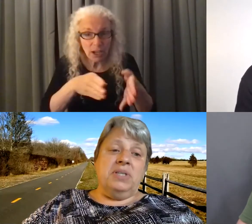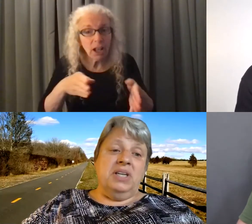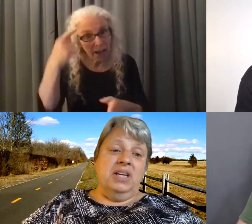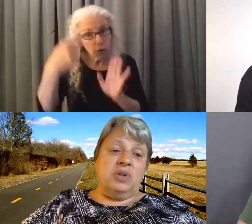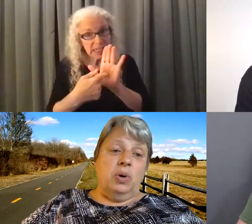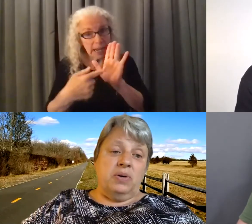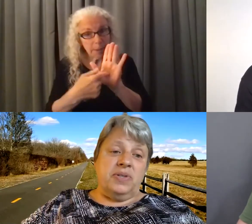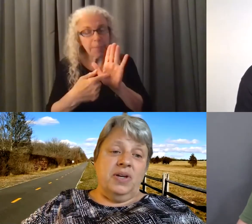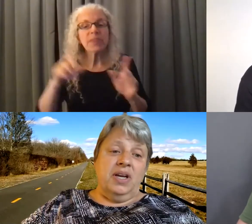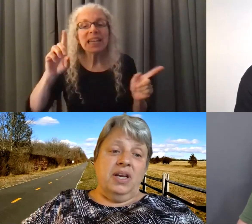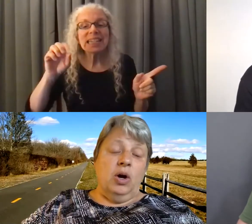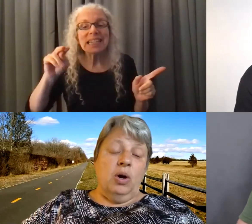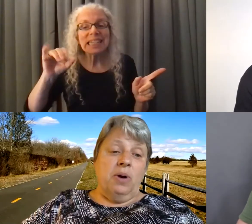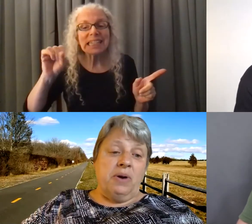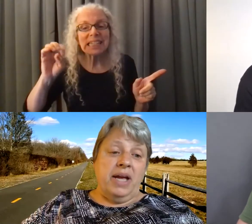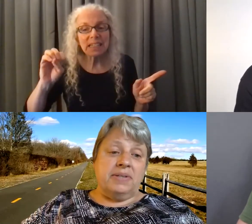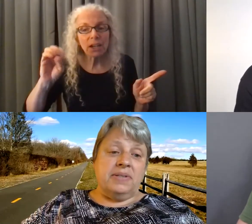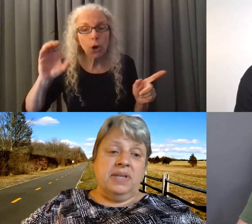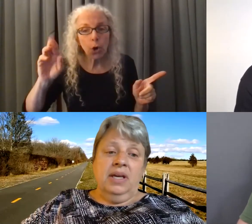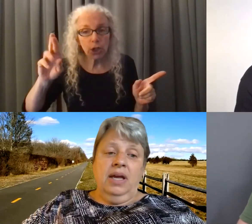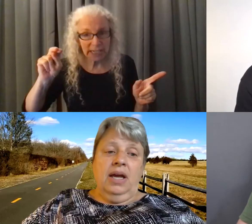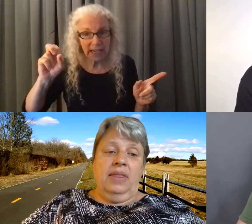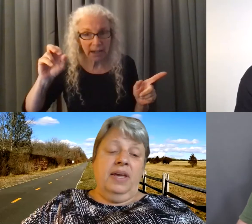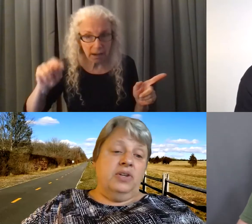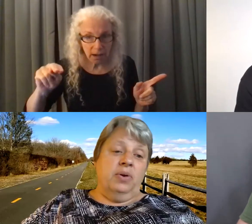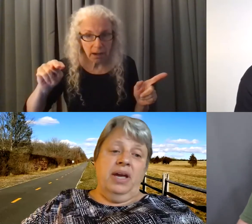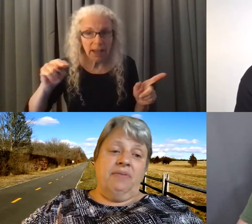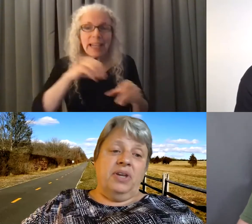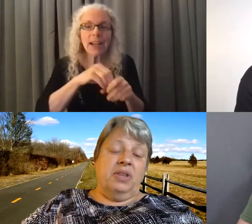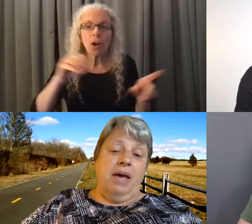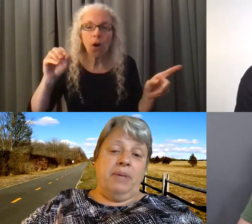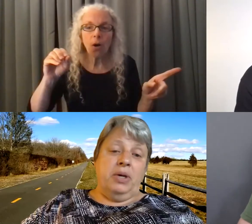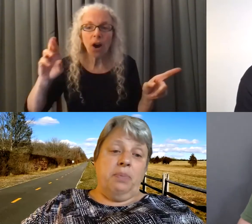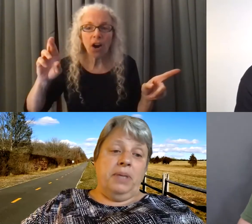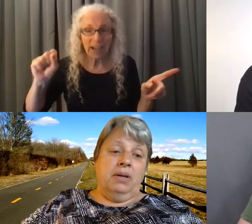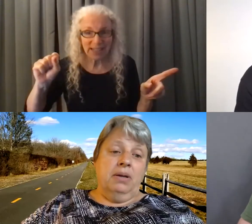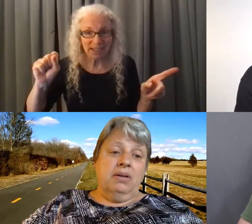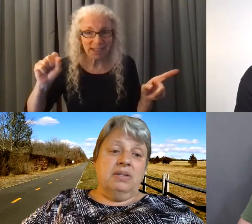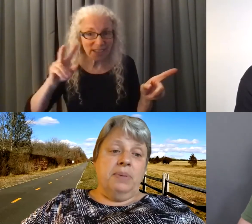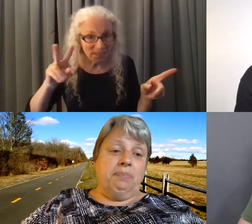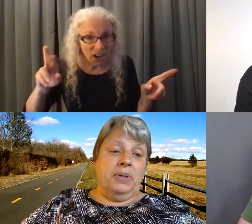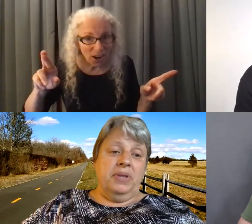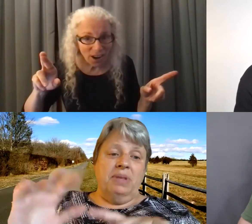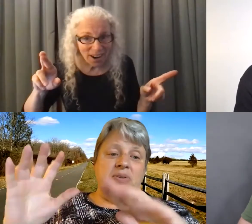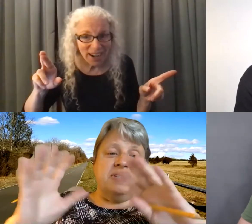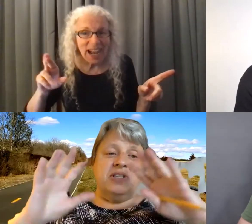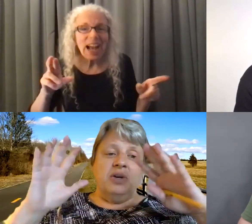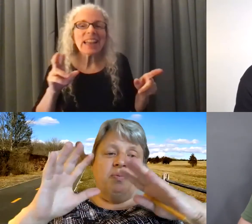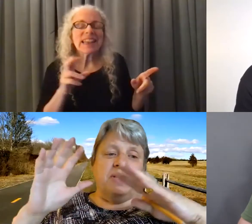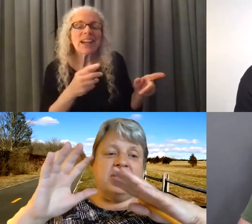Denise Corzone at ORS, and they don't have their lobby open to people. I mean, there's still